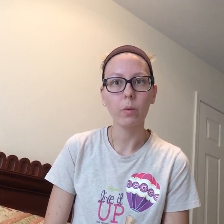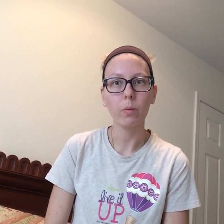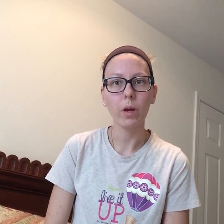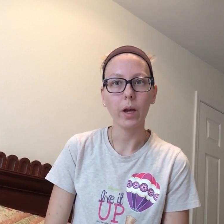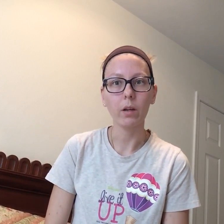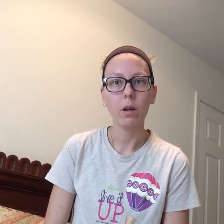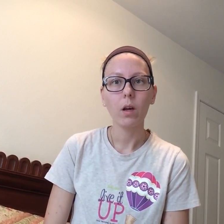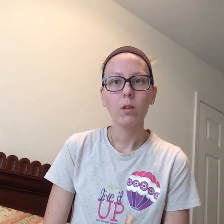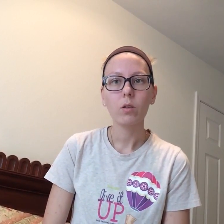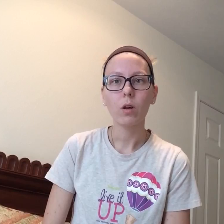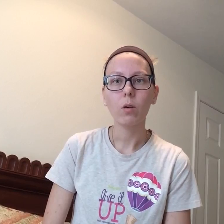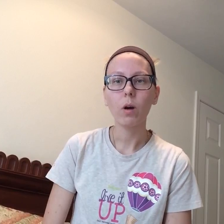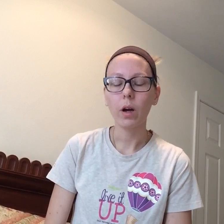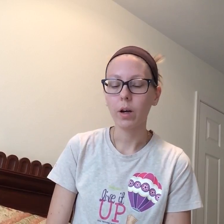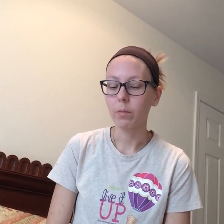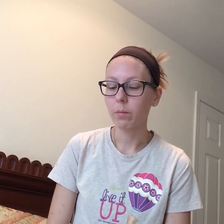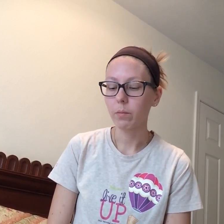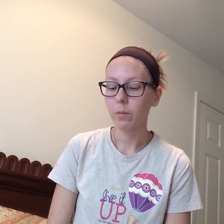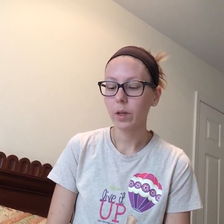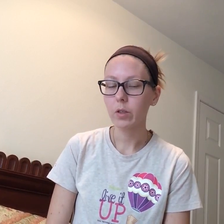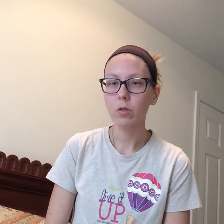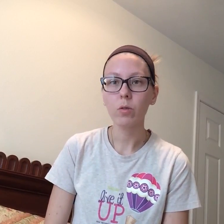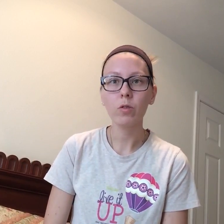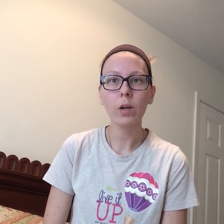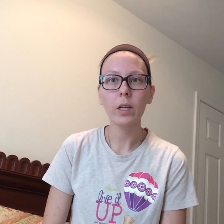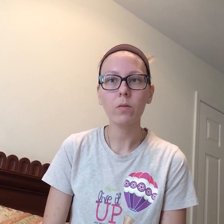through 9. So as